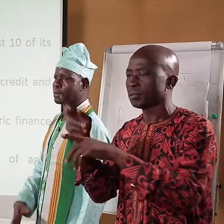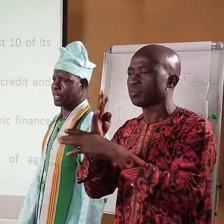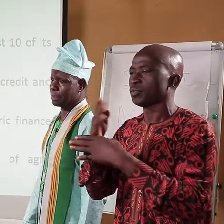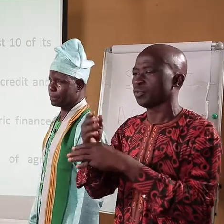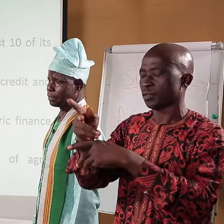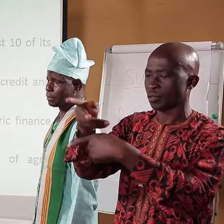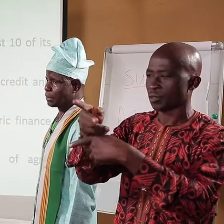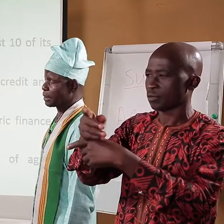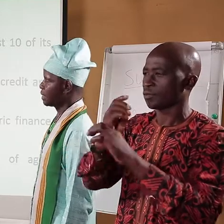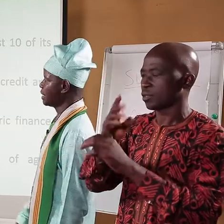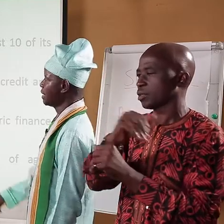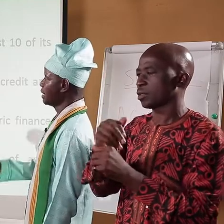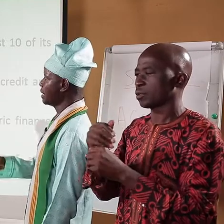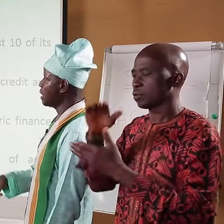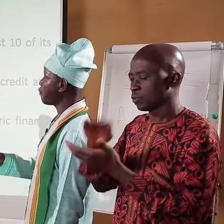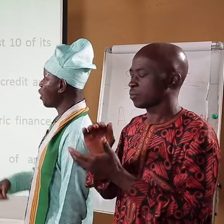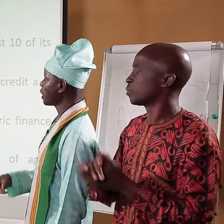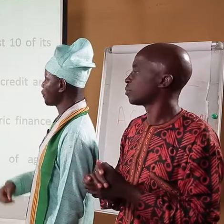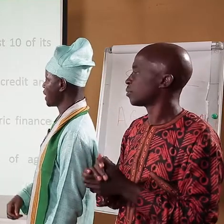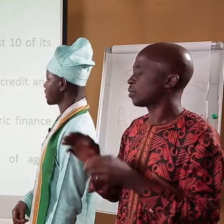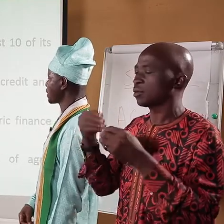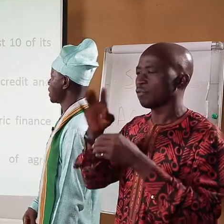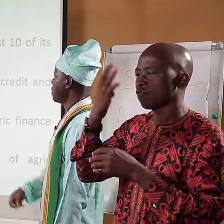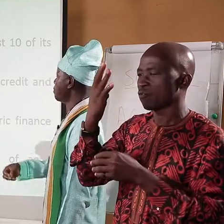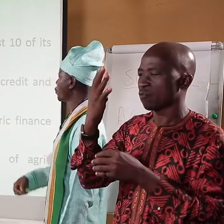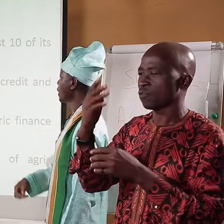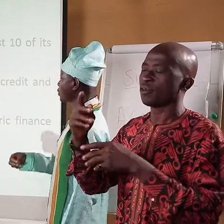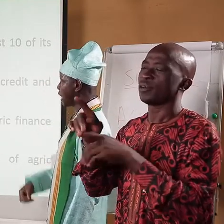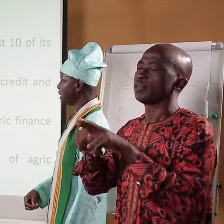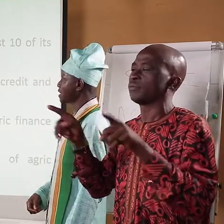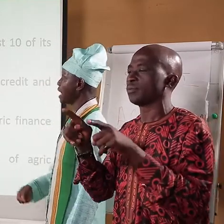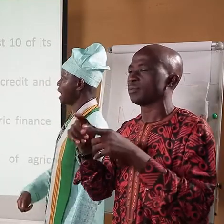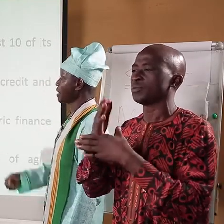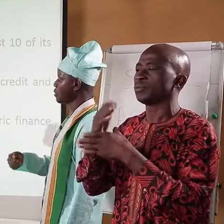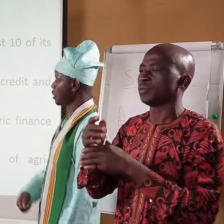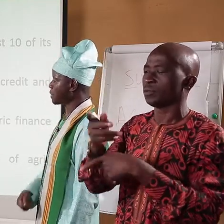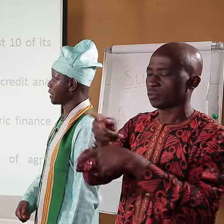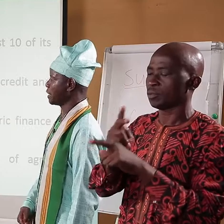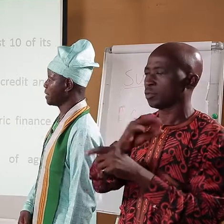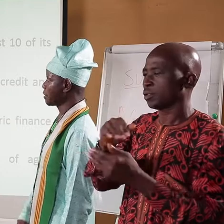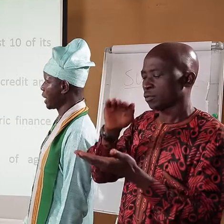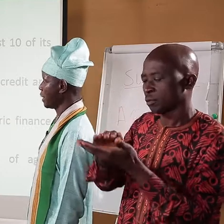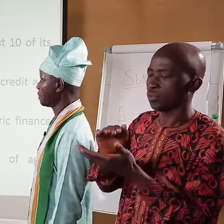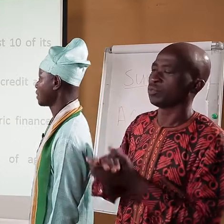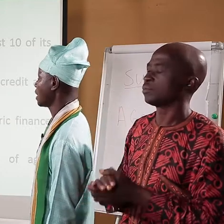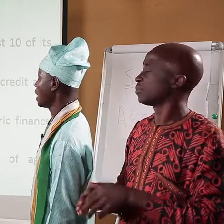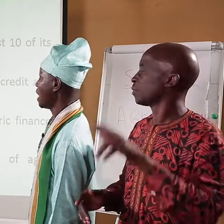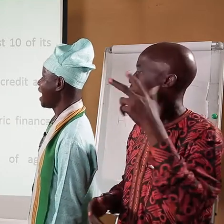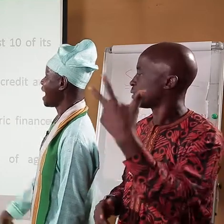and subsidy. Give 4 differences between credit and subsidy.